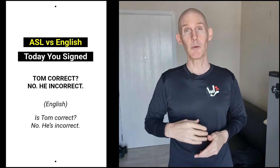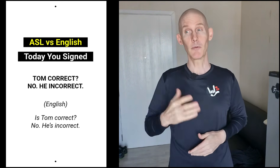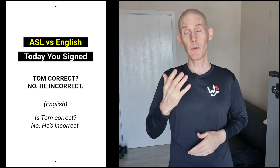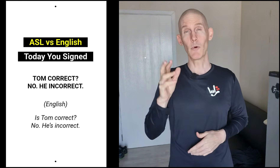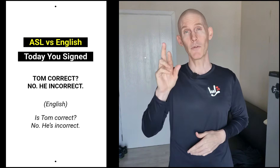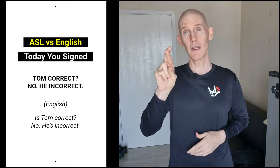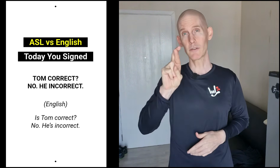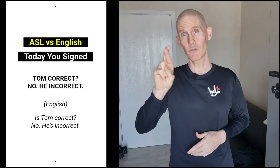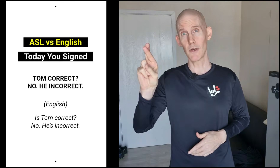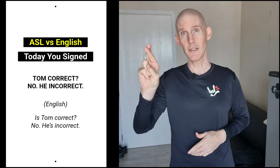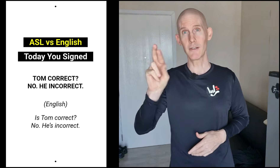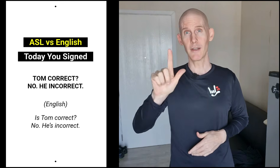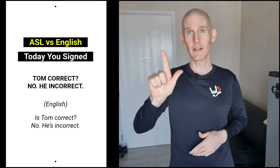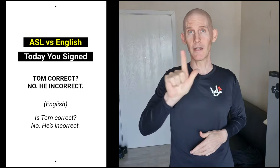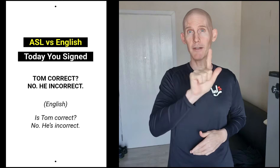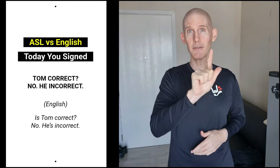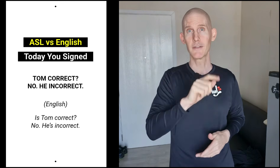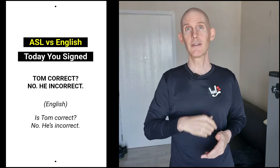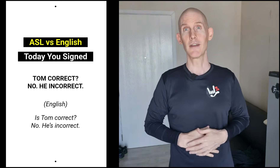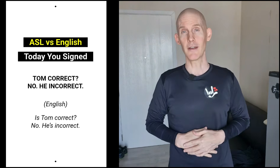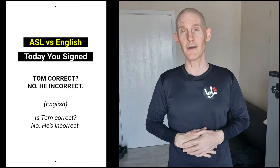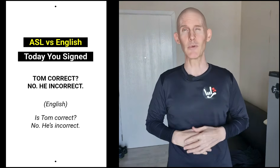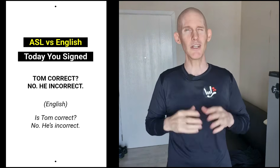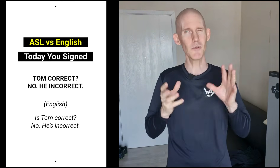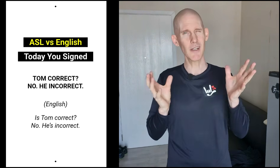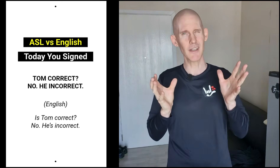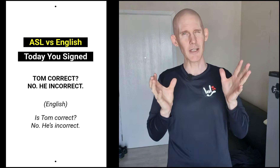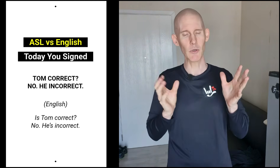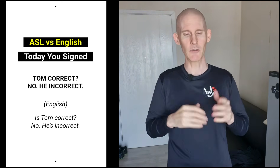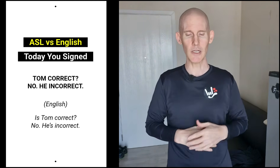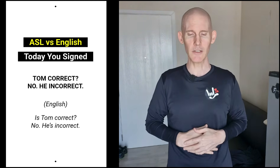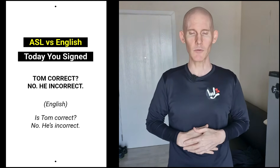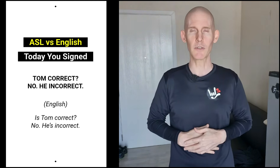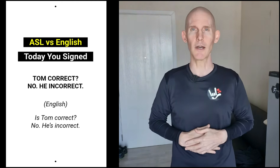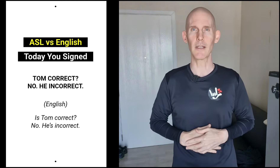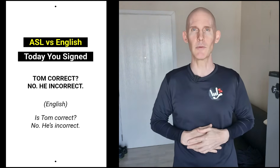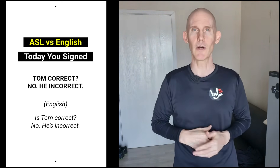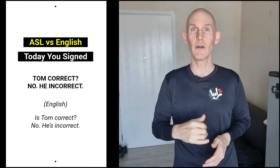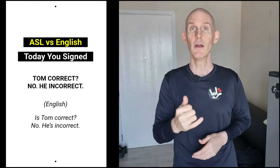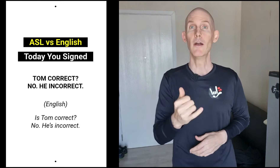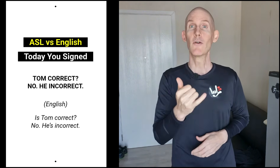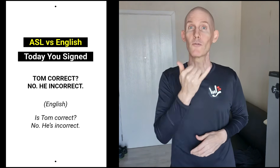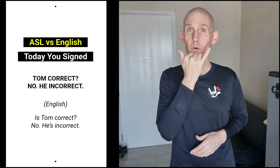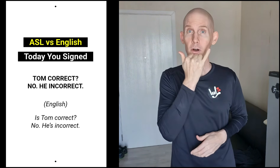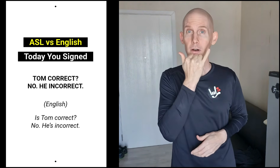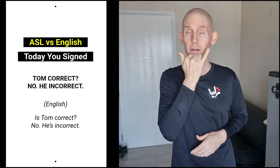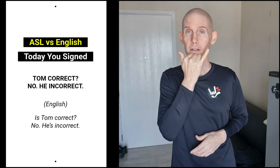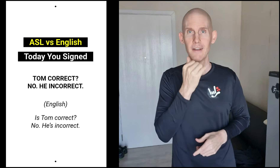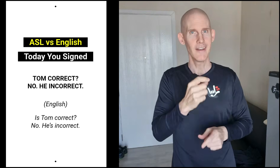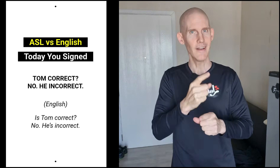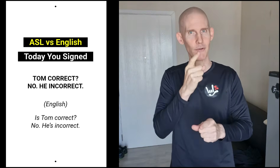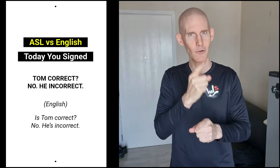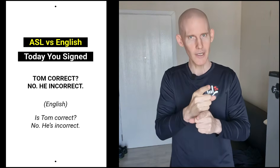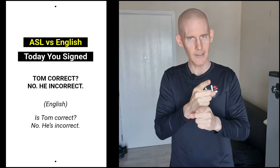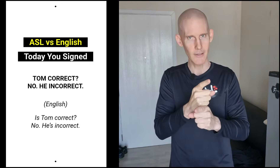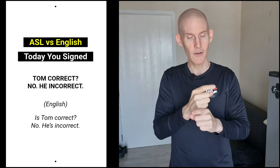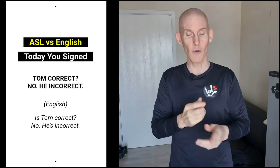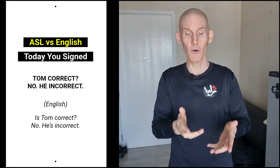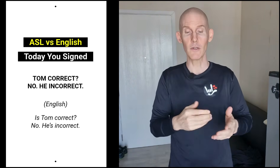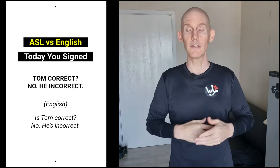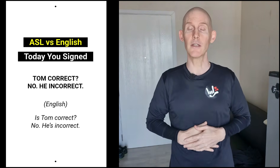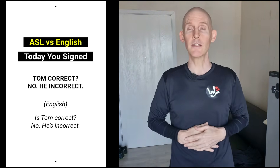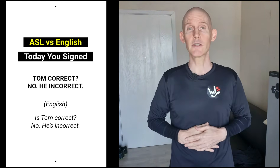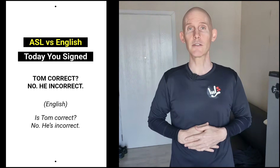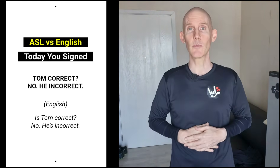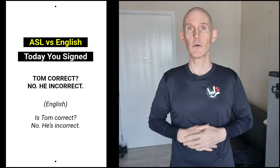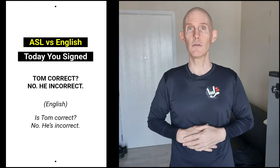or maybe it would be both hands right and left. But here we're not talking about direction, we're talking about wrong and right.